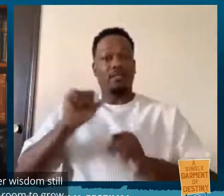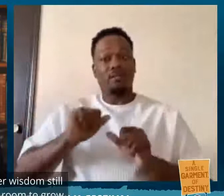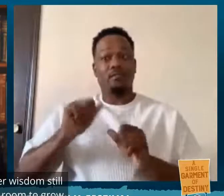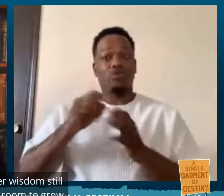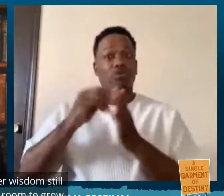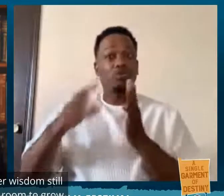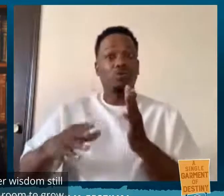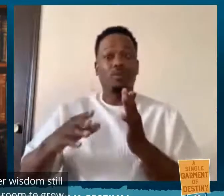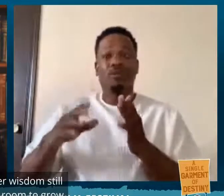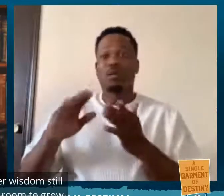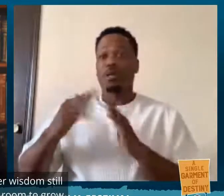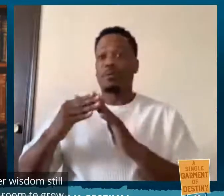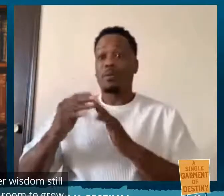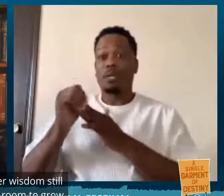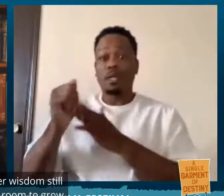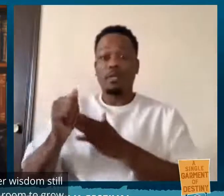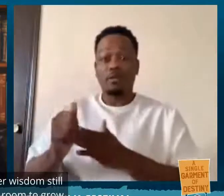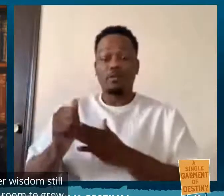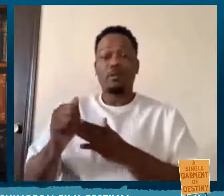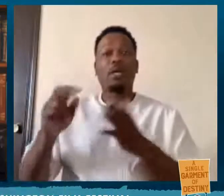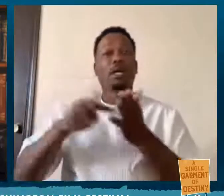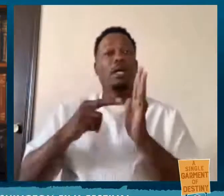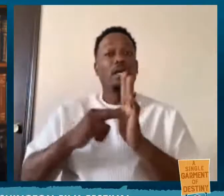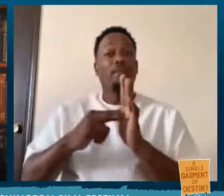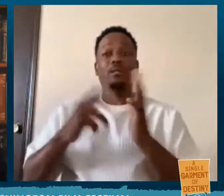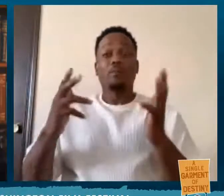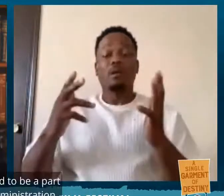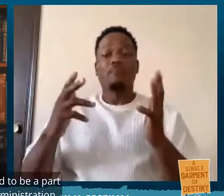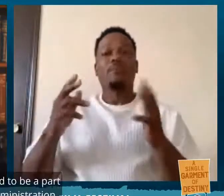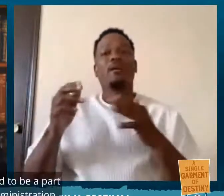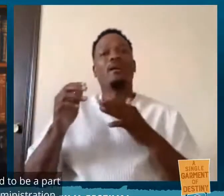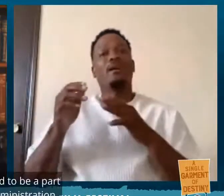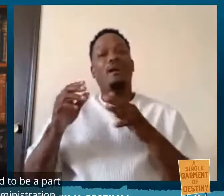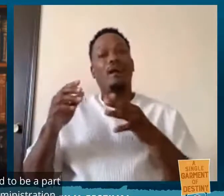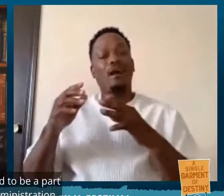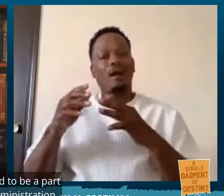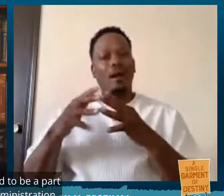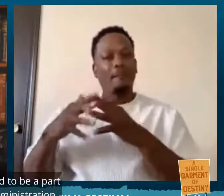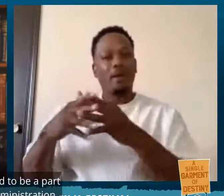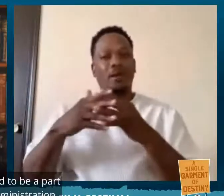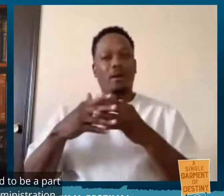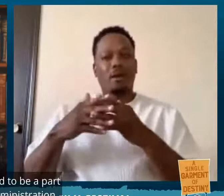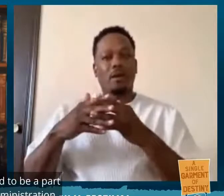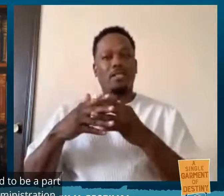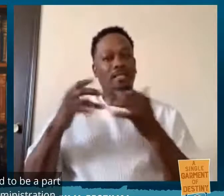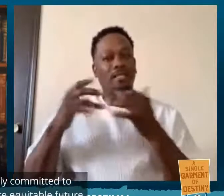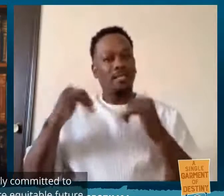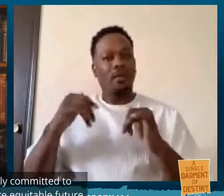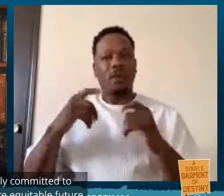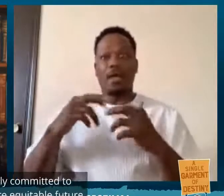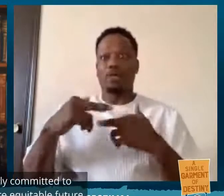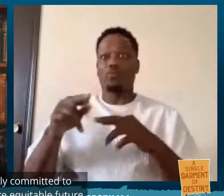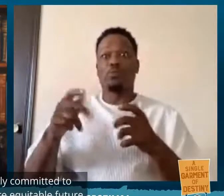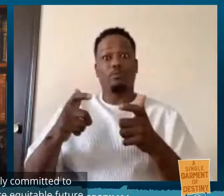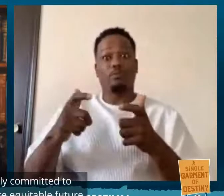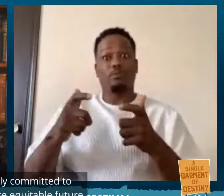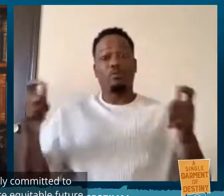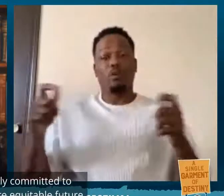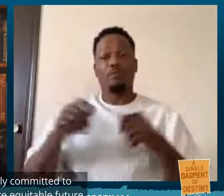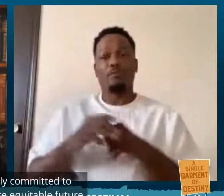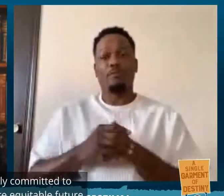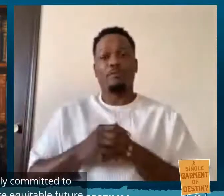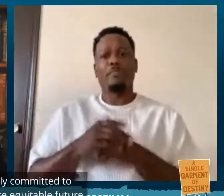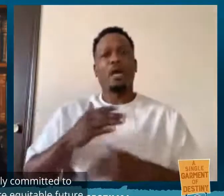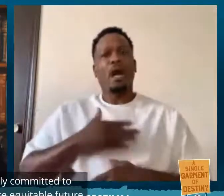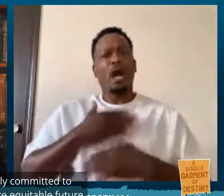her wisdom, still has much room to grow. I'm proud to be a part of an administration that's deeply committed